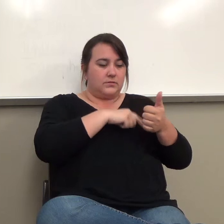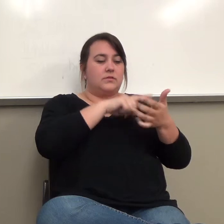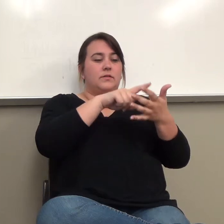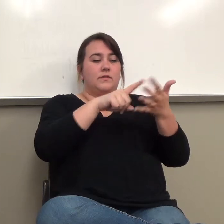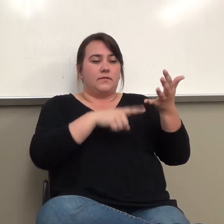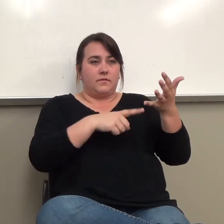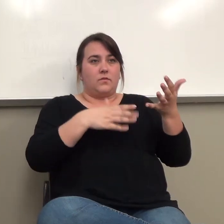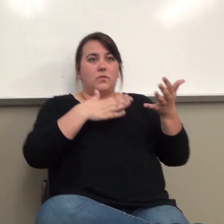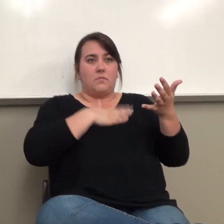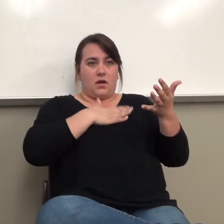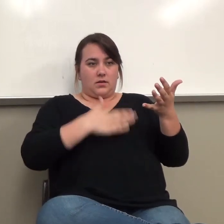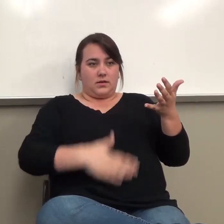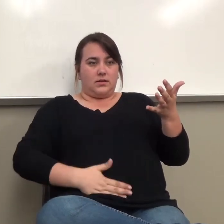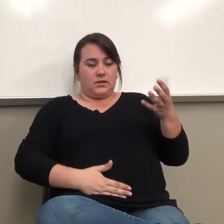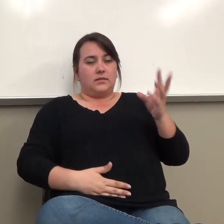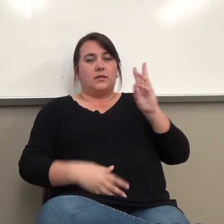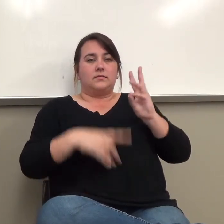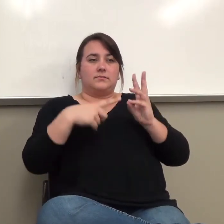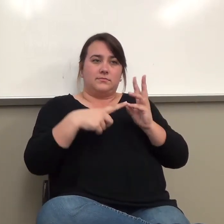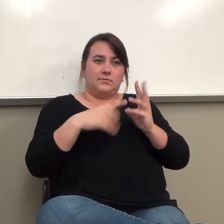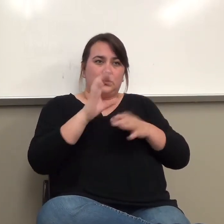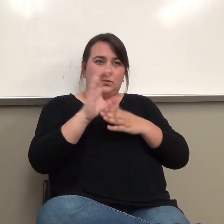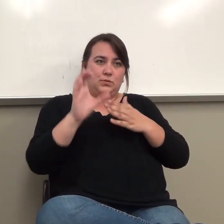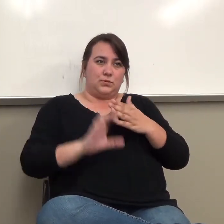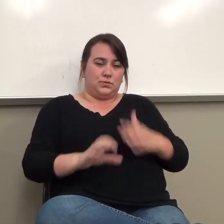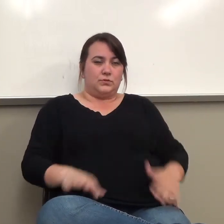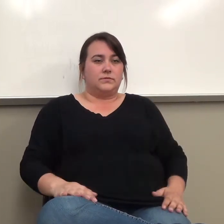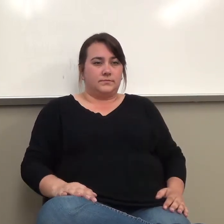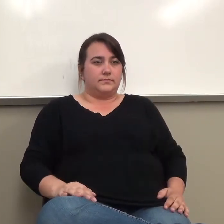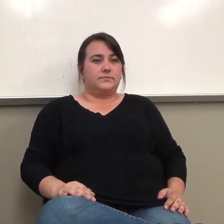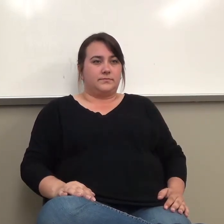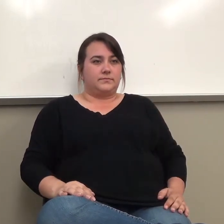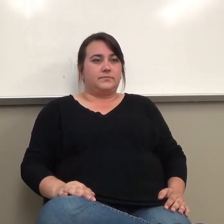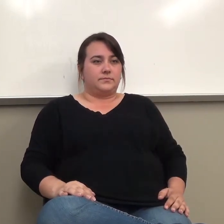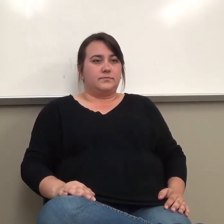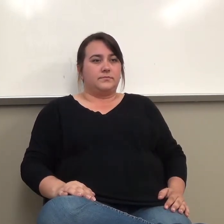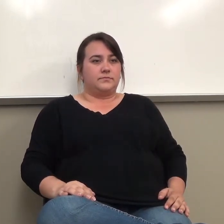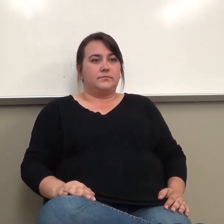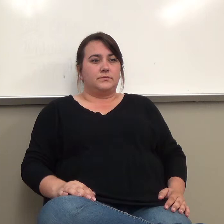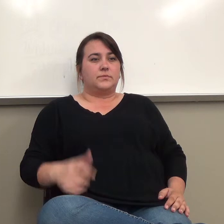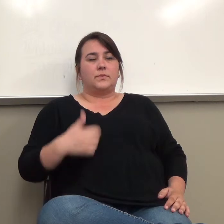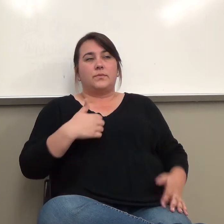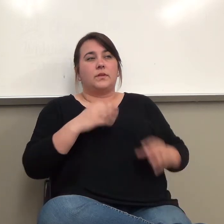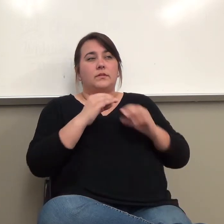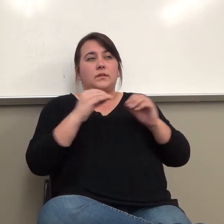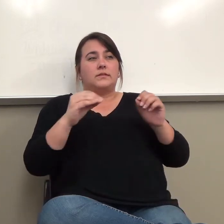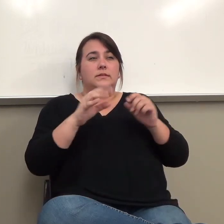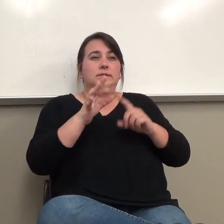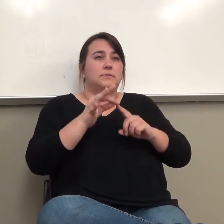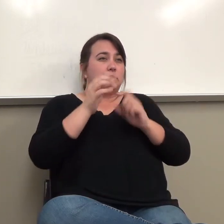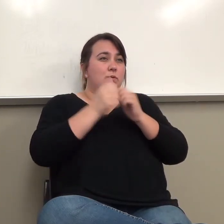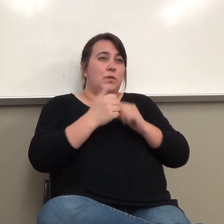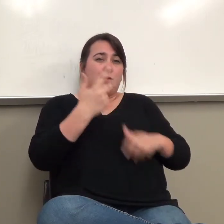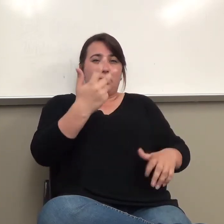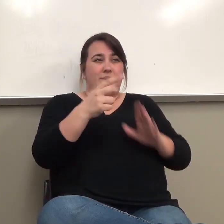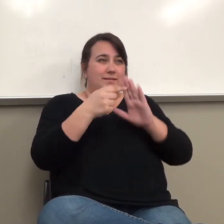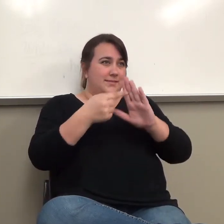magic about 3. I'm just starting you out on 3 because, like I say, we were talking about the length of a paper the other day, the need to